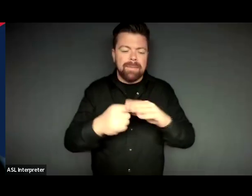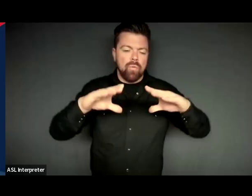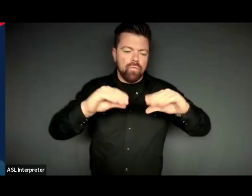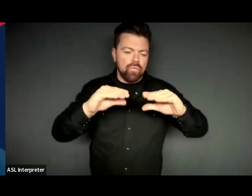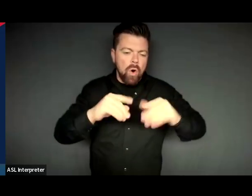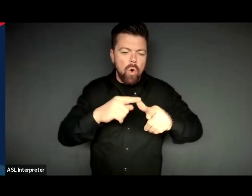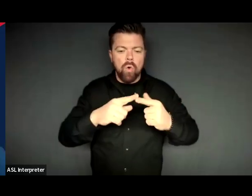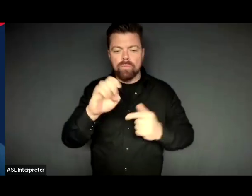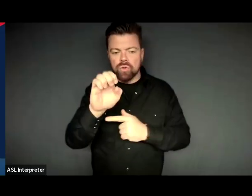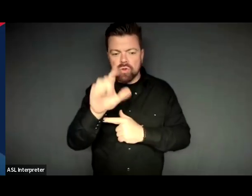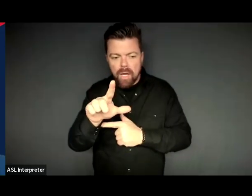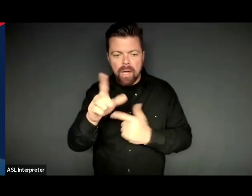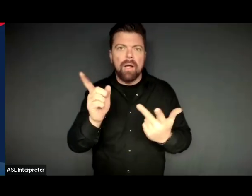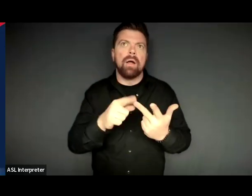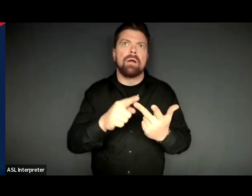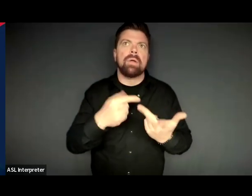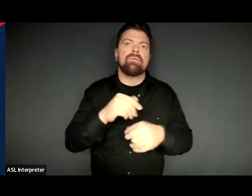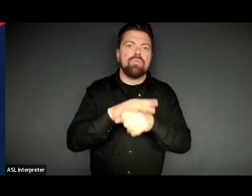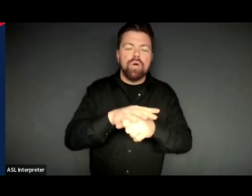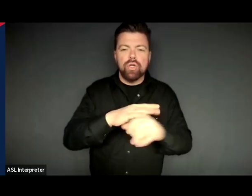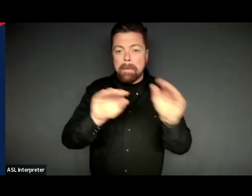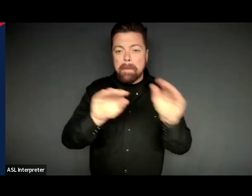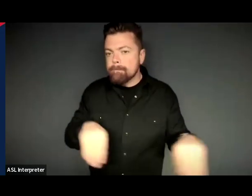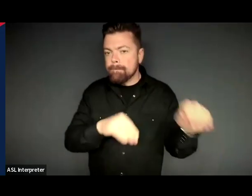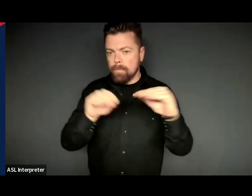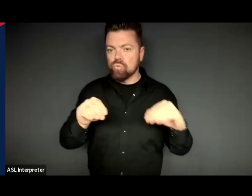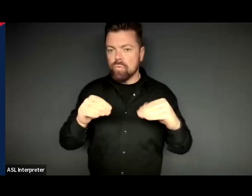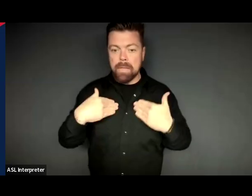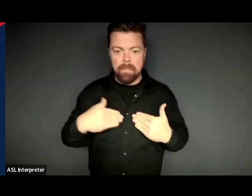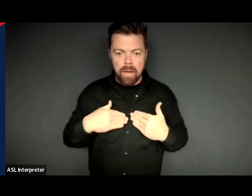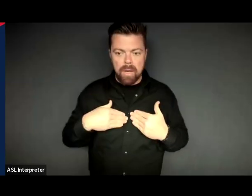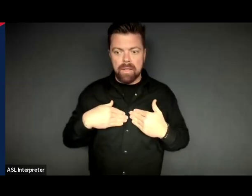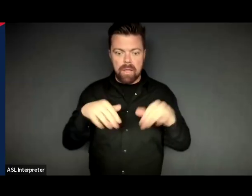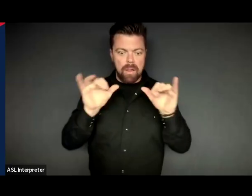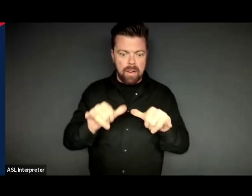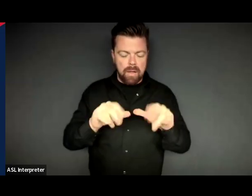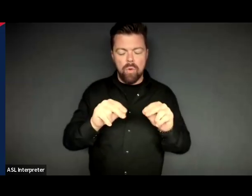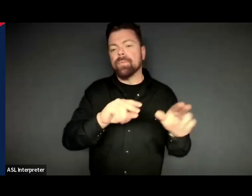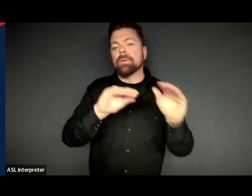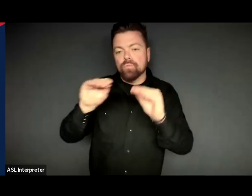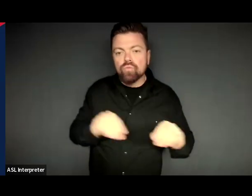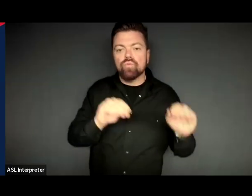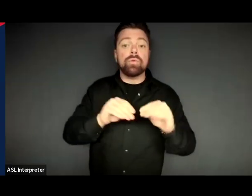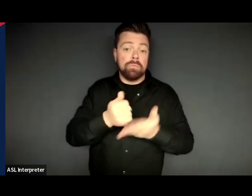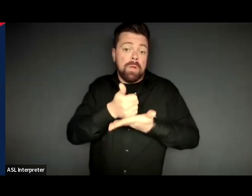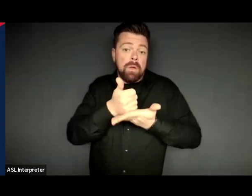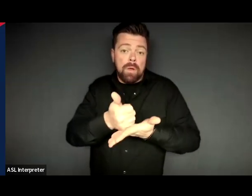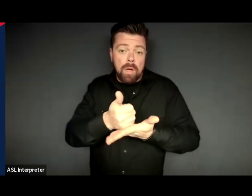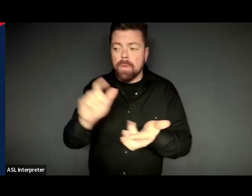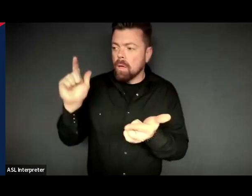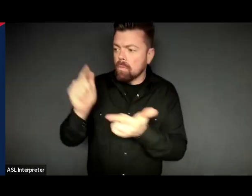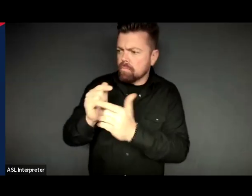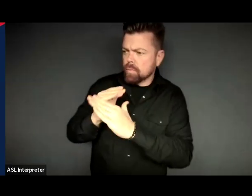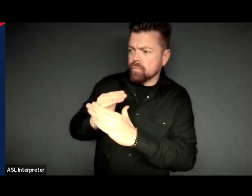of them have pressure dispersing that they move around. And so those are very, very helpful. They greatly reduce